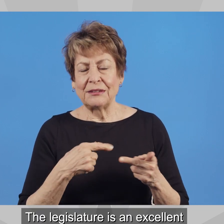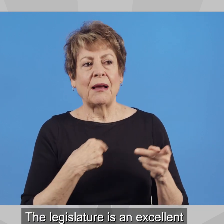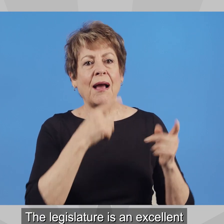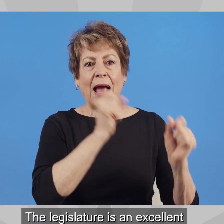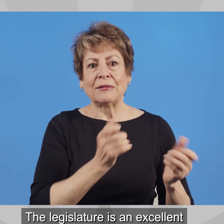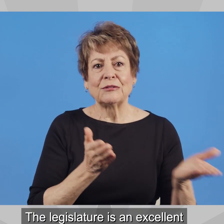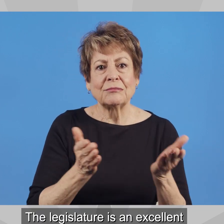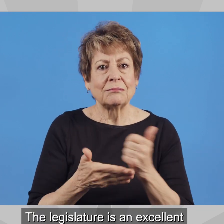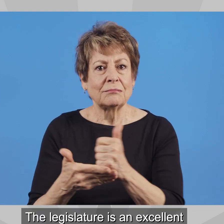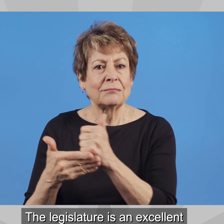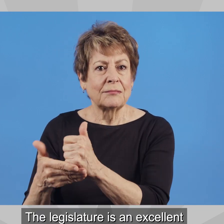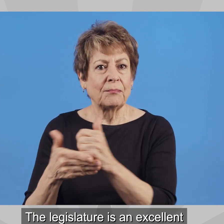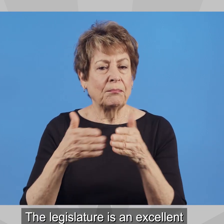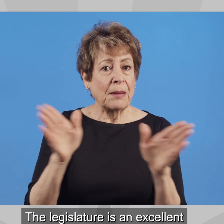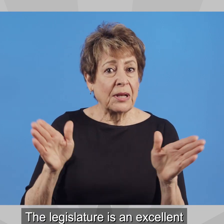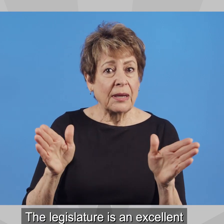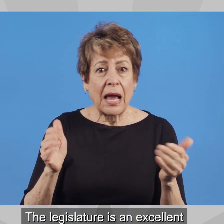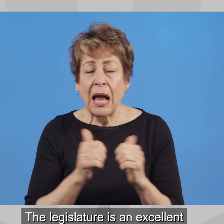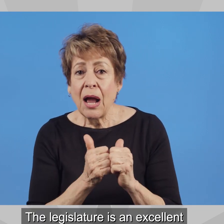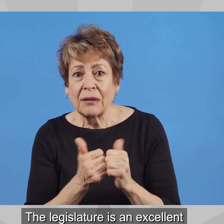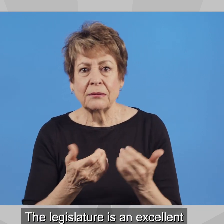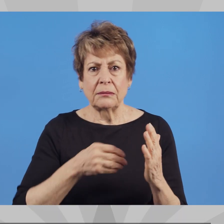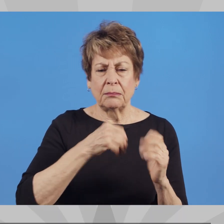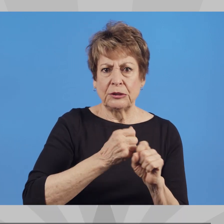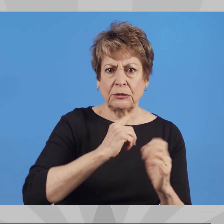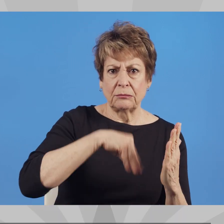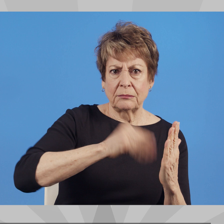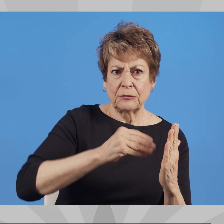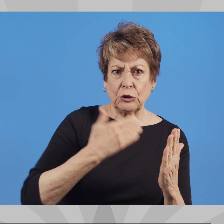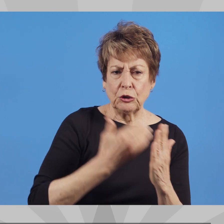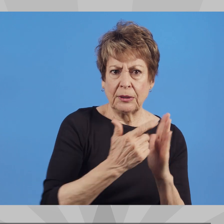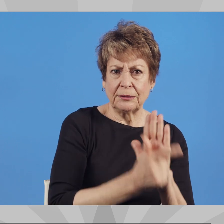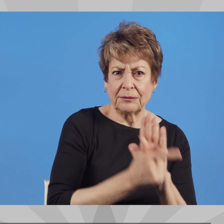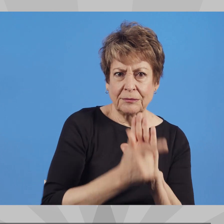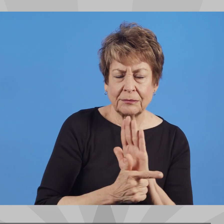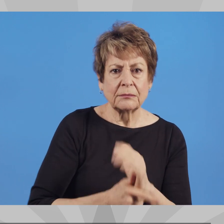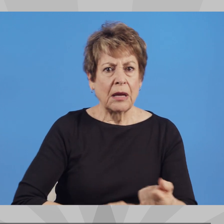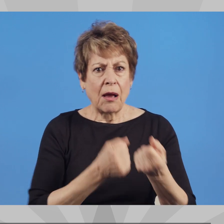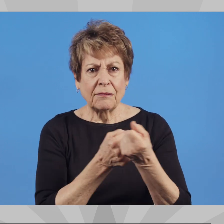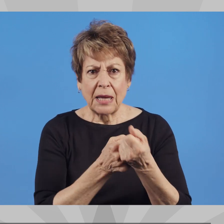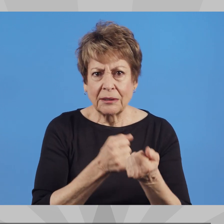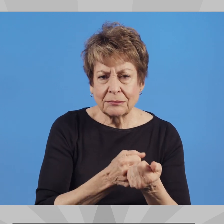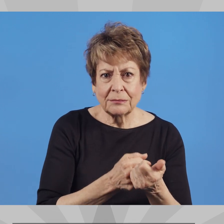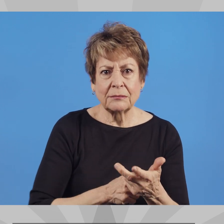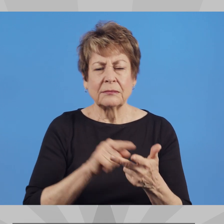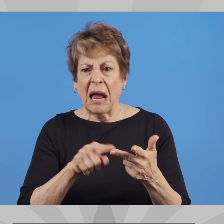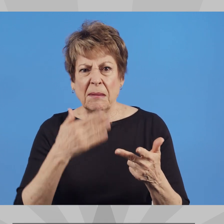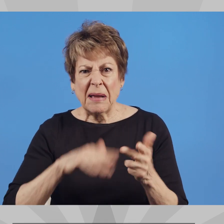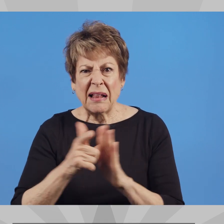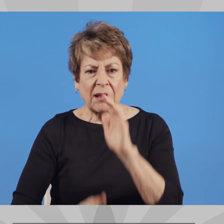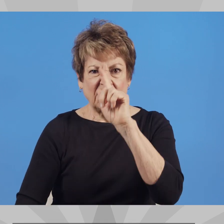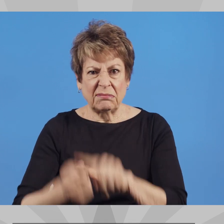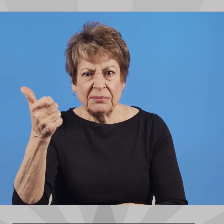The legislature is an excellent place to serve the public through the drafting of good legislation,